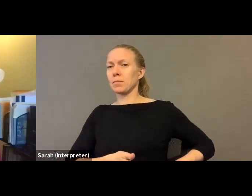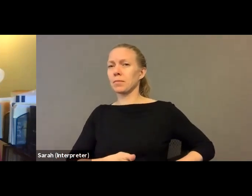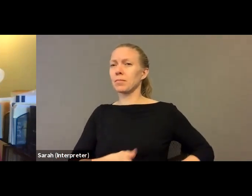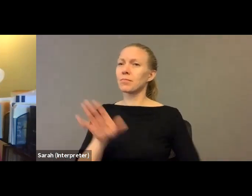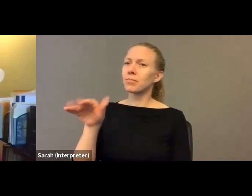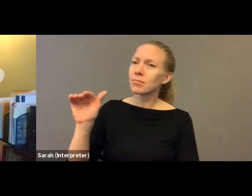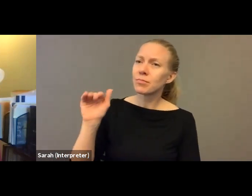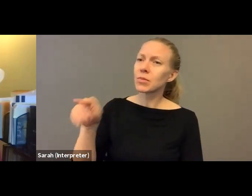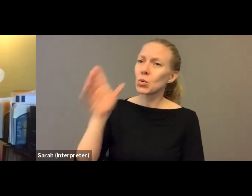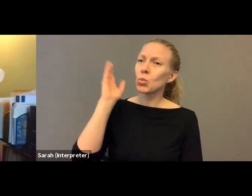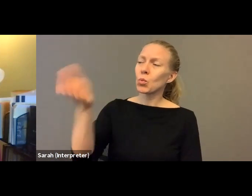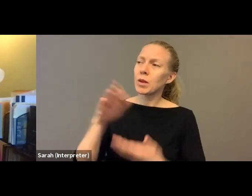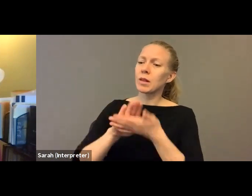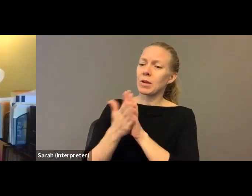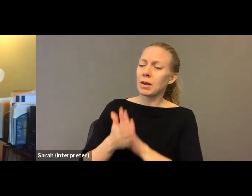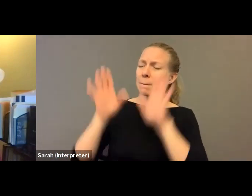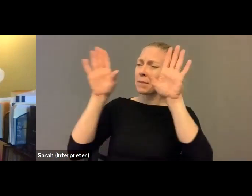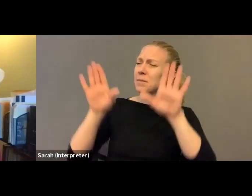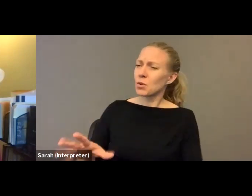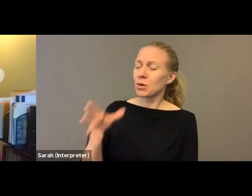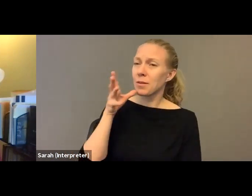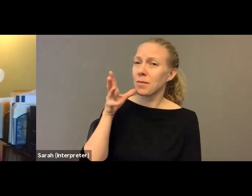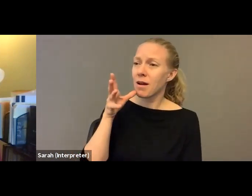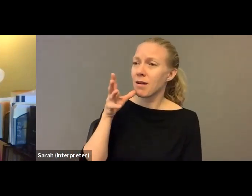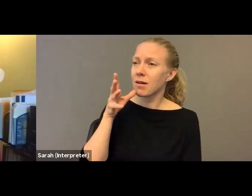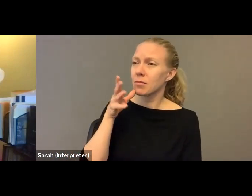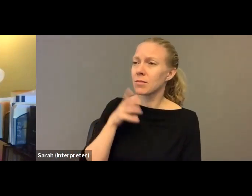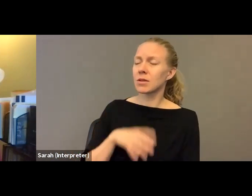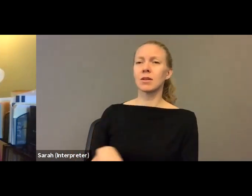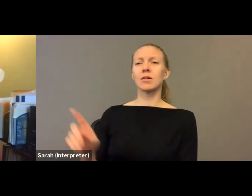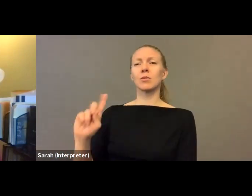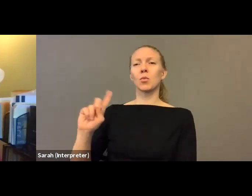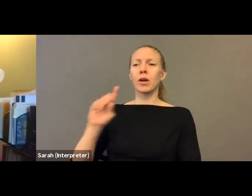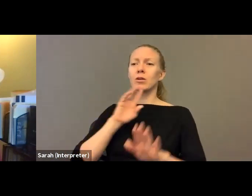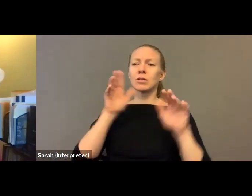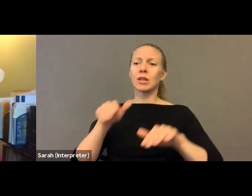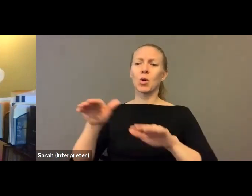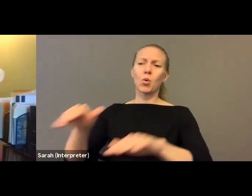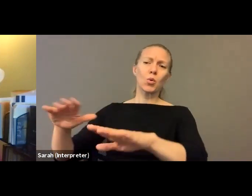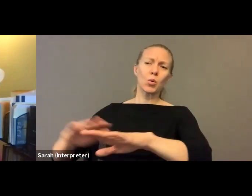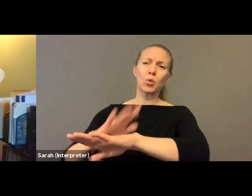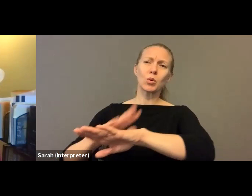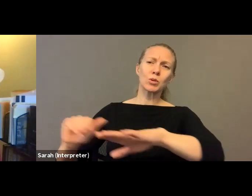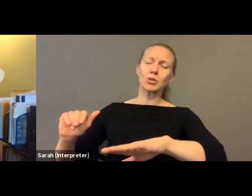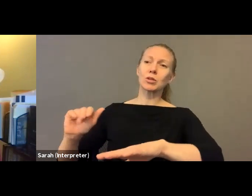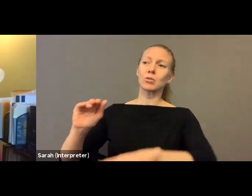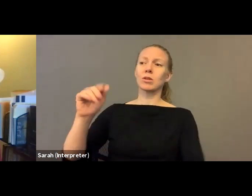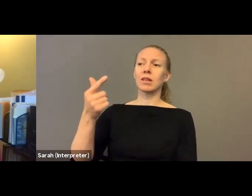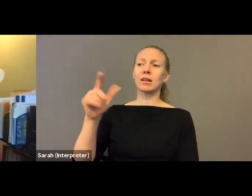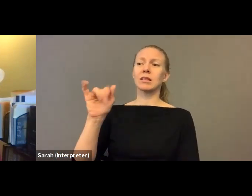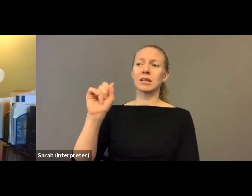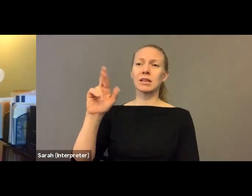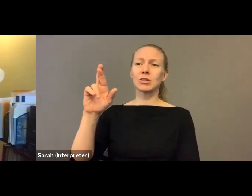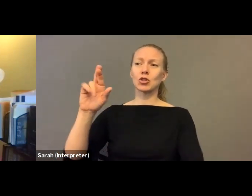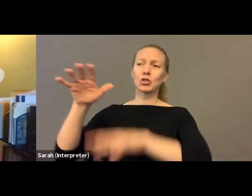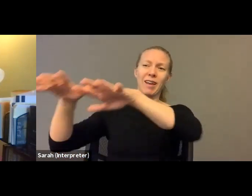mom. Where is the ocean where the faces of glaciers fall apart? I wrote a